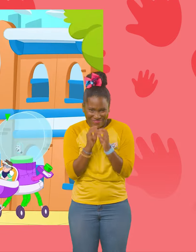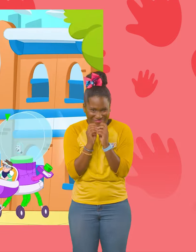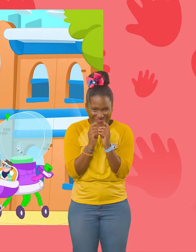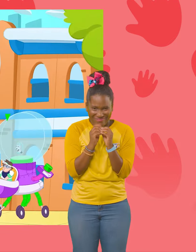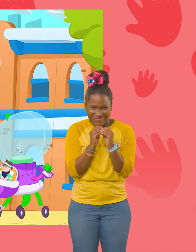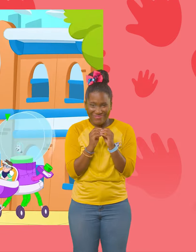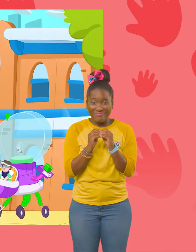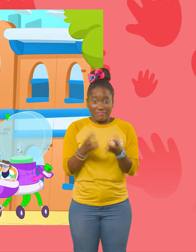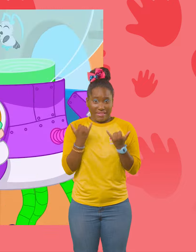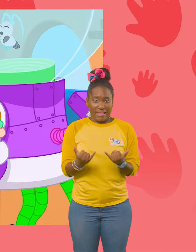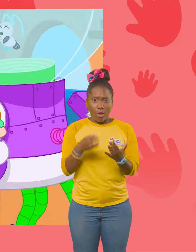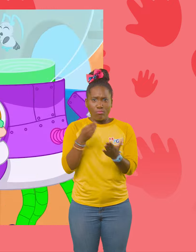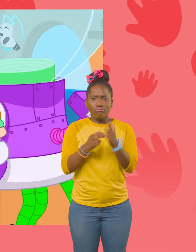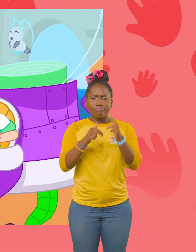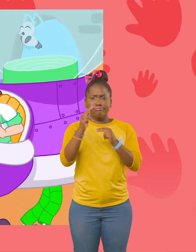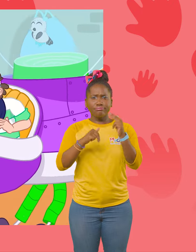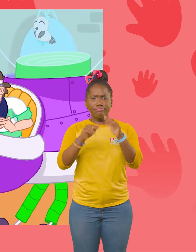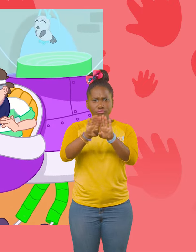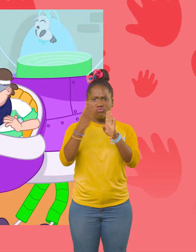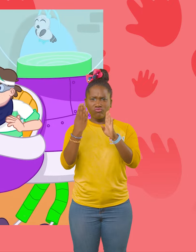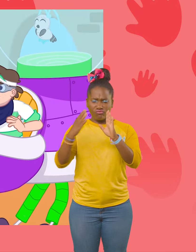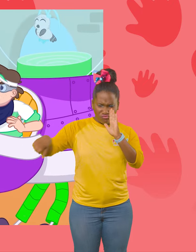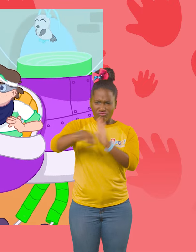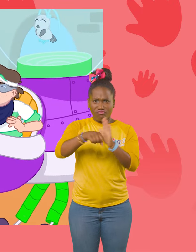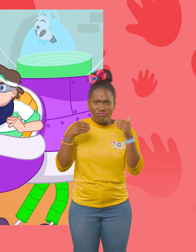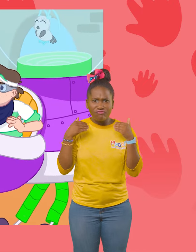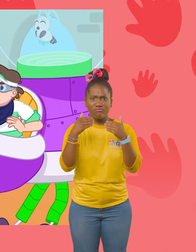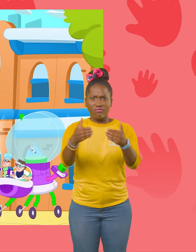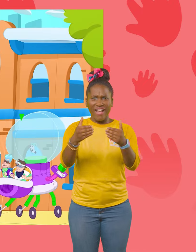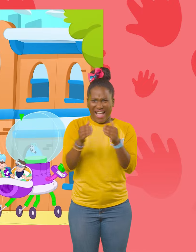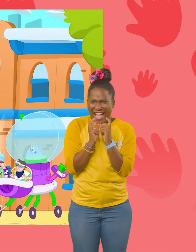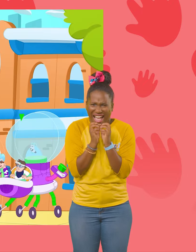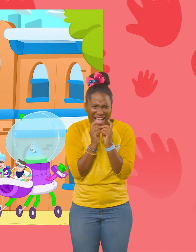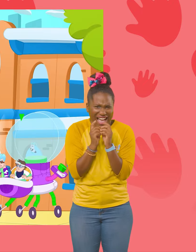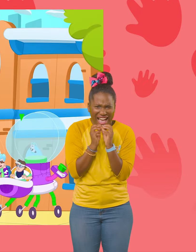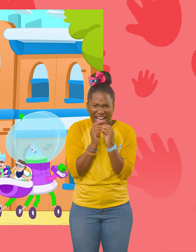Ha ha! Now smash the door of the bank, Morphle.